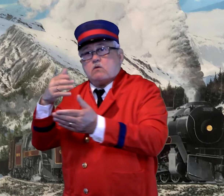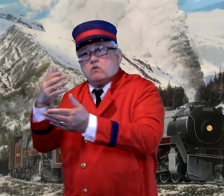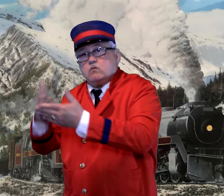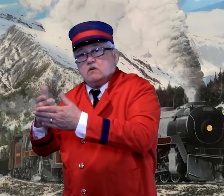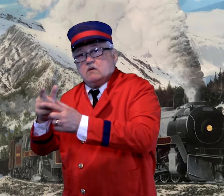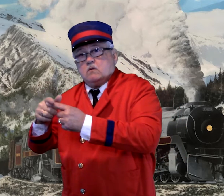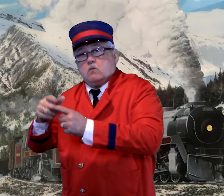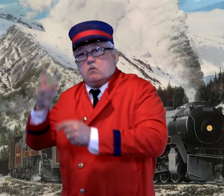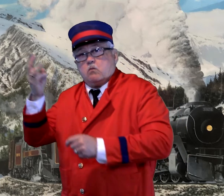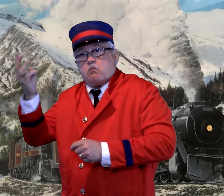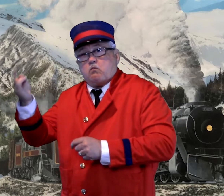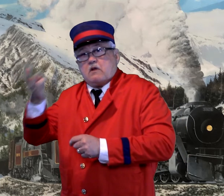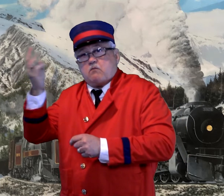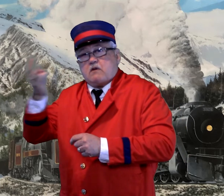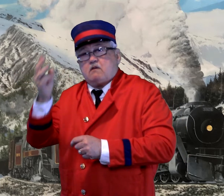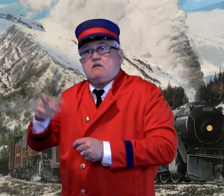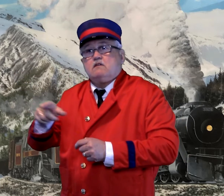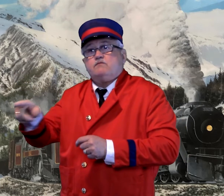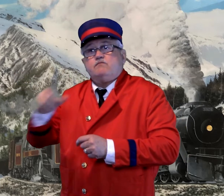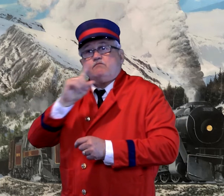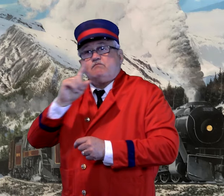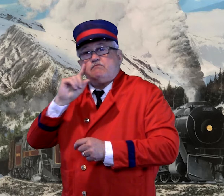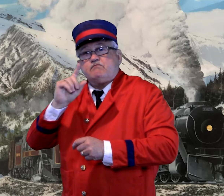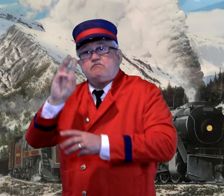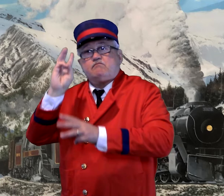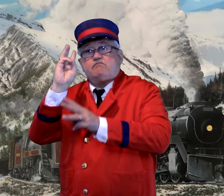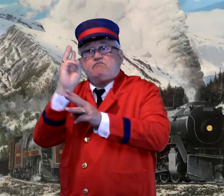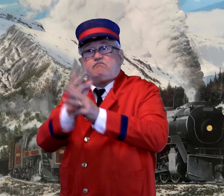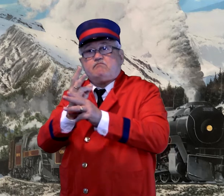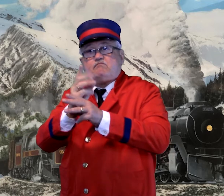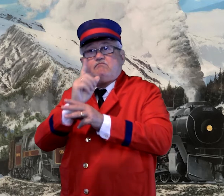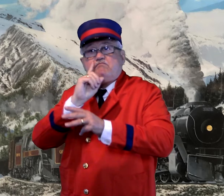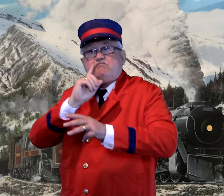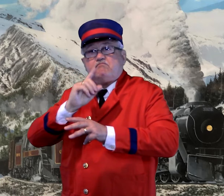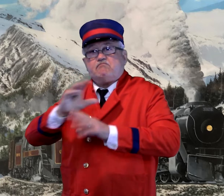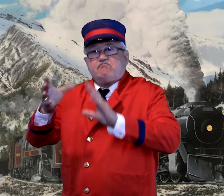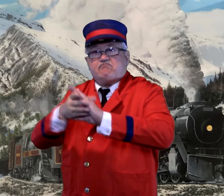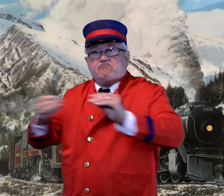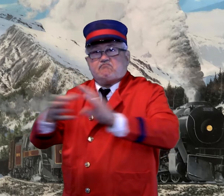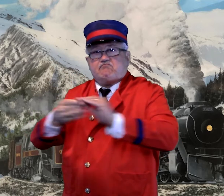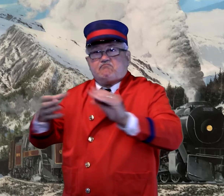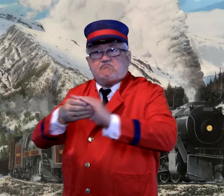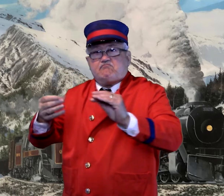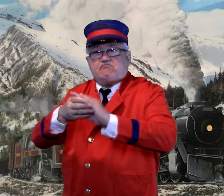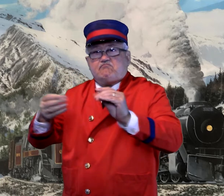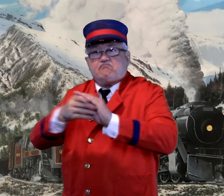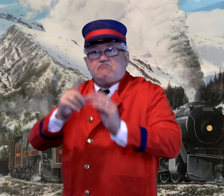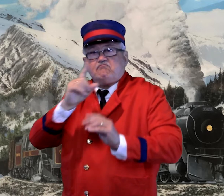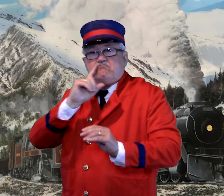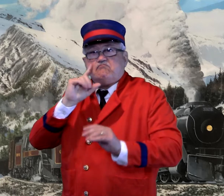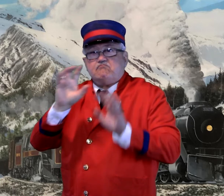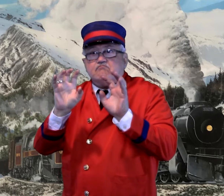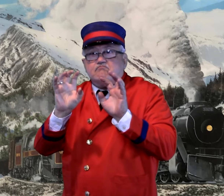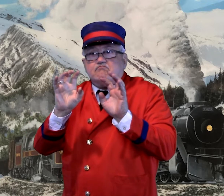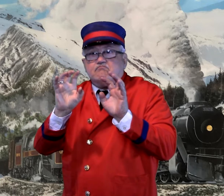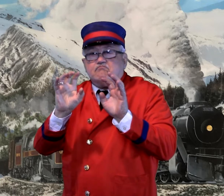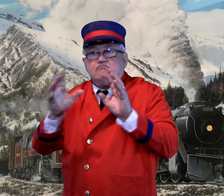from Calgary via Regina and on to Winnipeg. So the students that arrived on the first train would meet representatives from the local